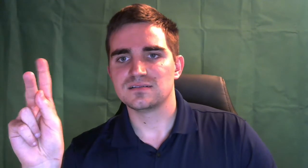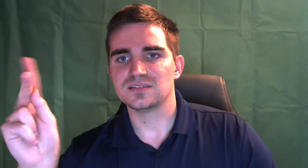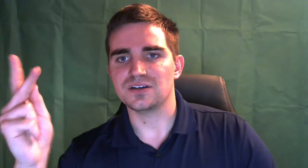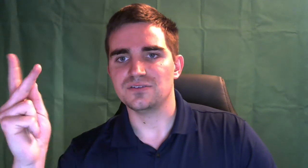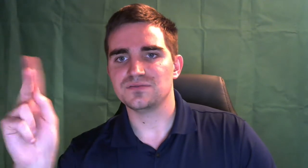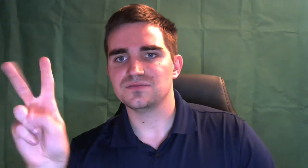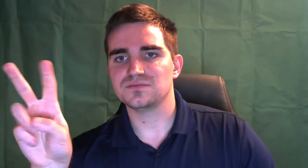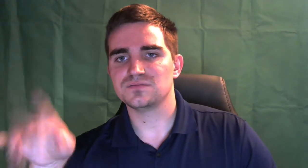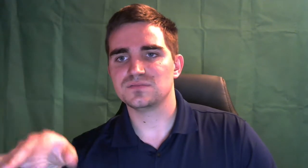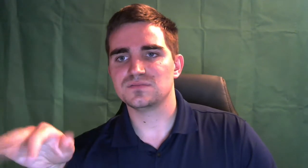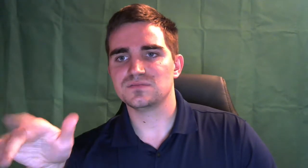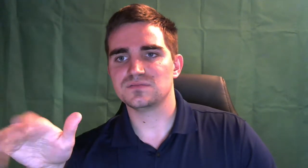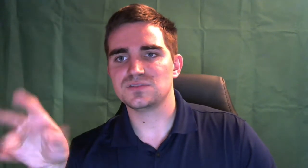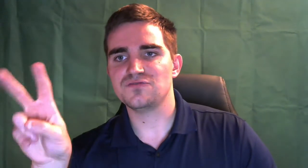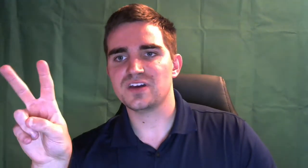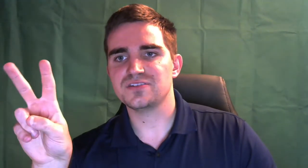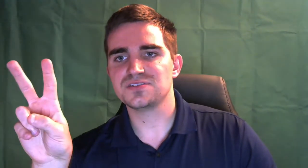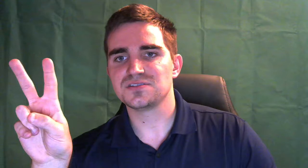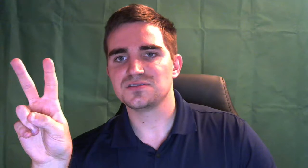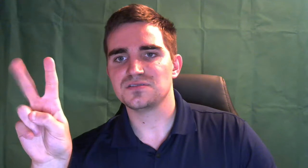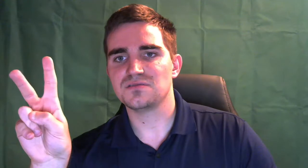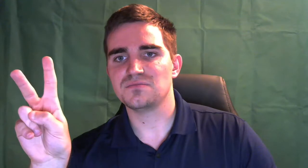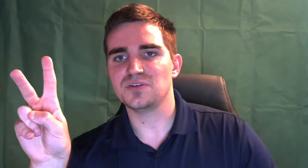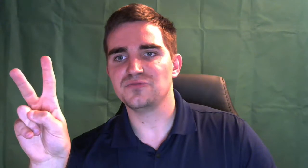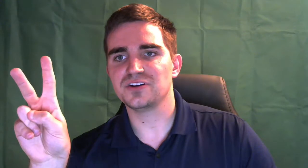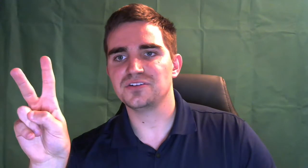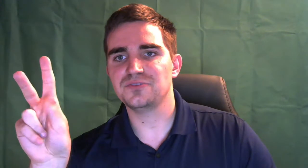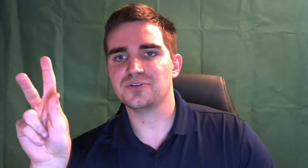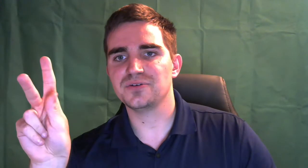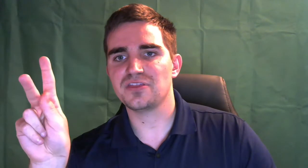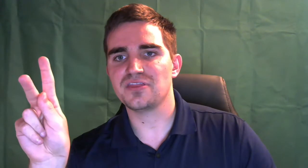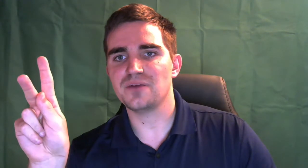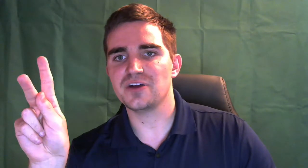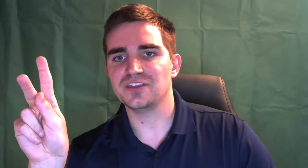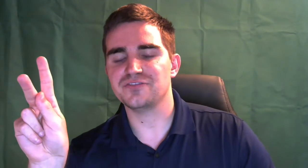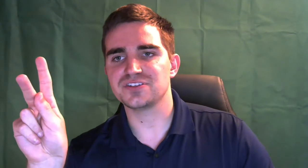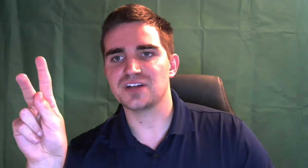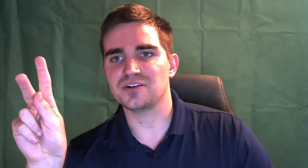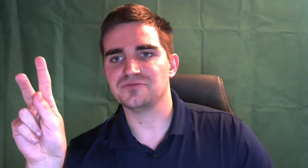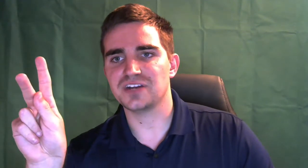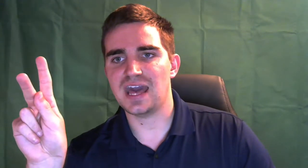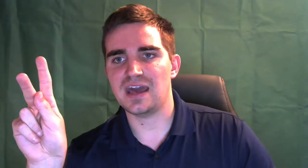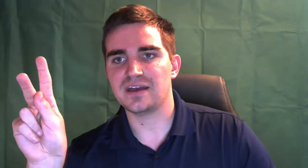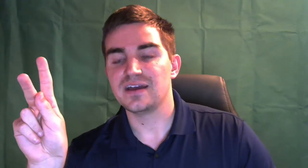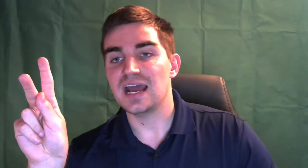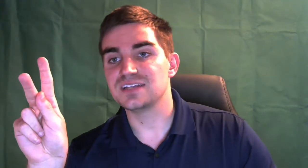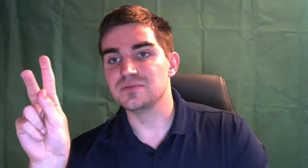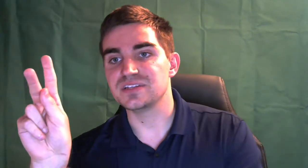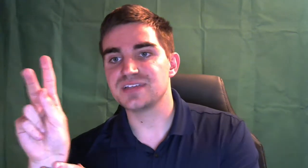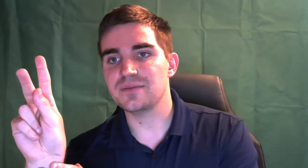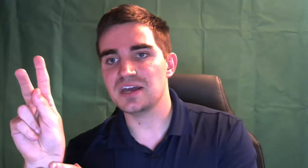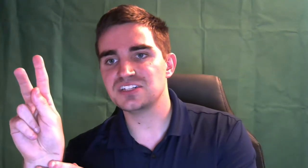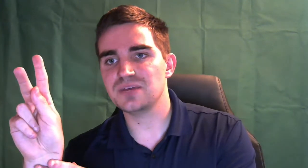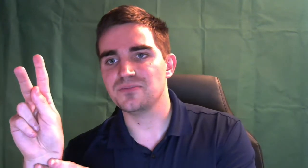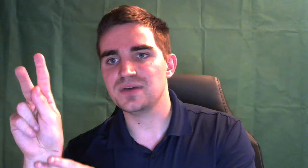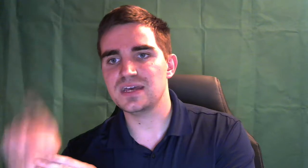So 2 fingers, middle finger a little bit forward, thumb right on the first knuckle for K. And it's going to be the same hand shape for P, except